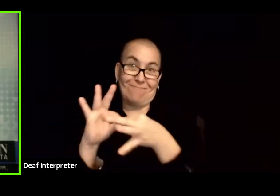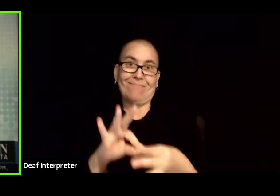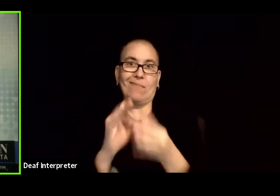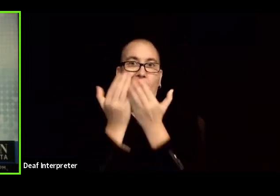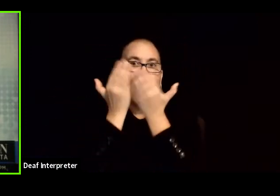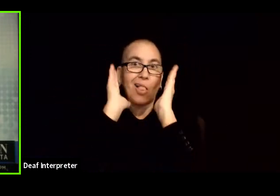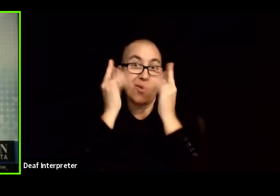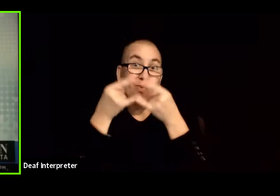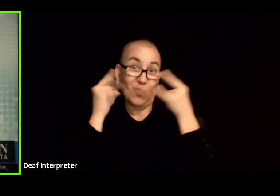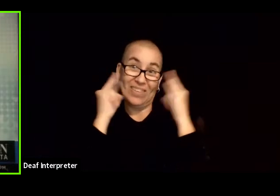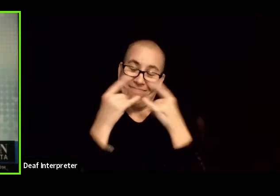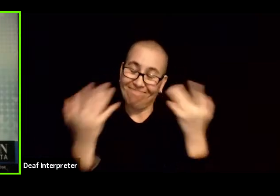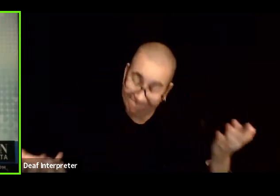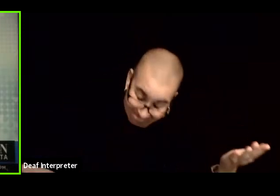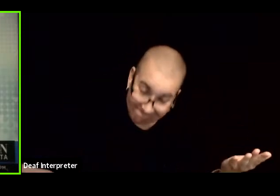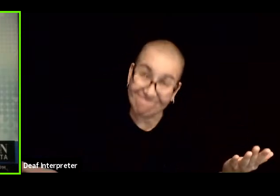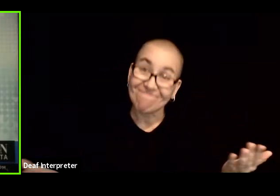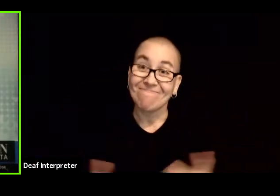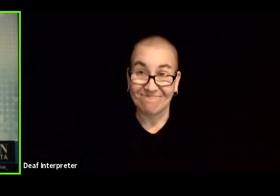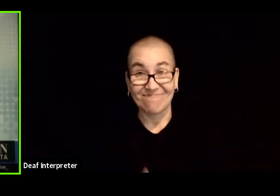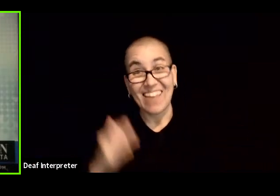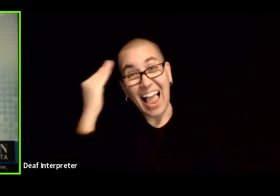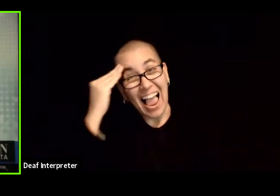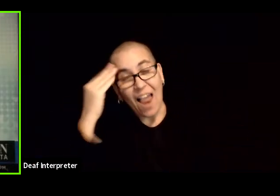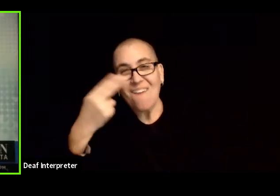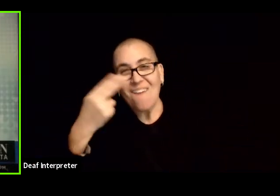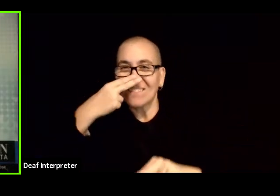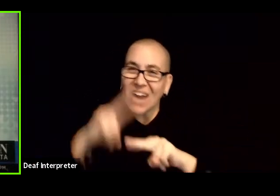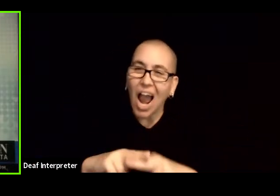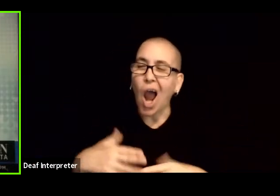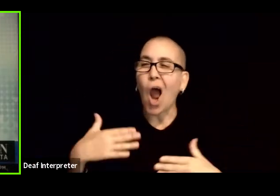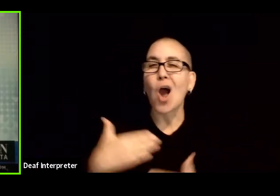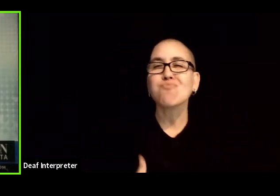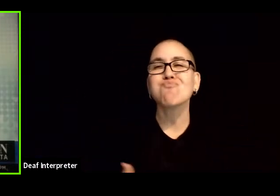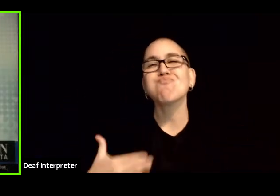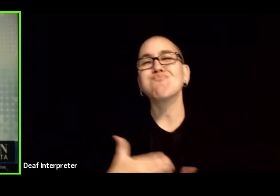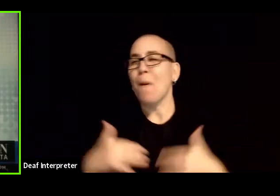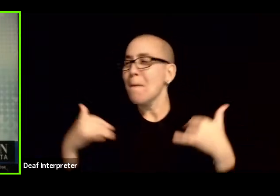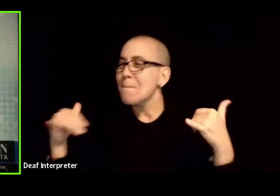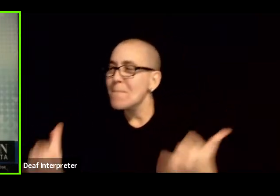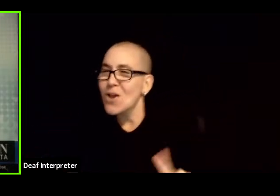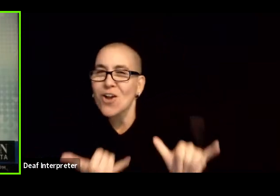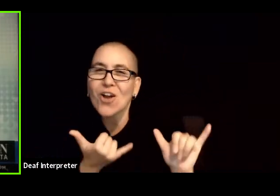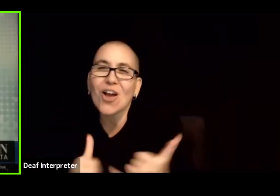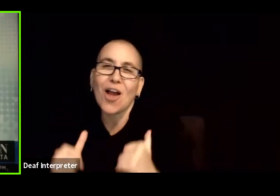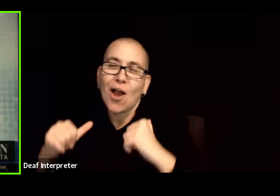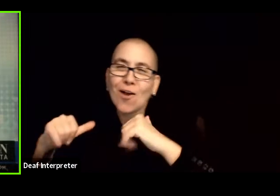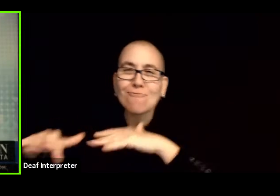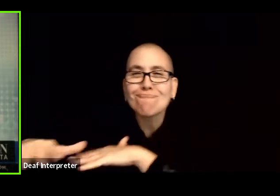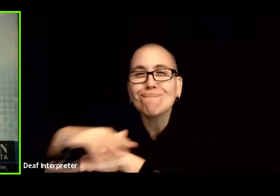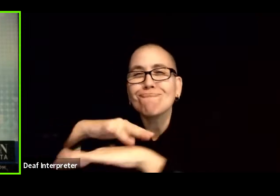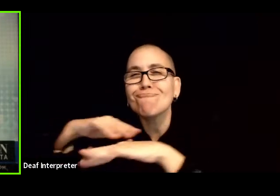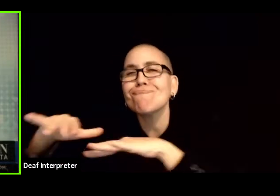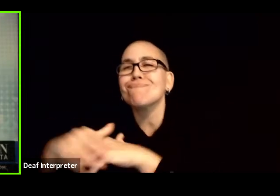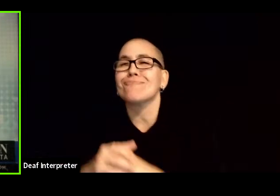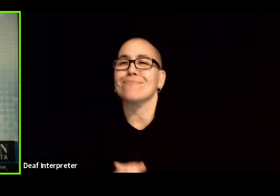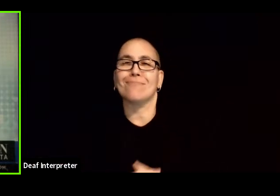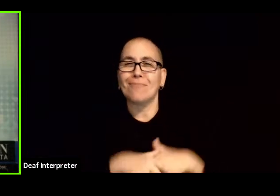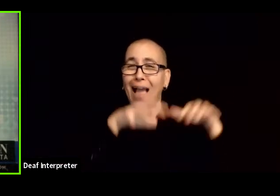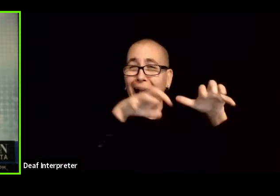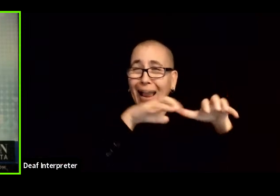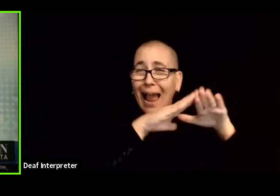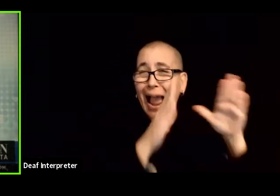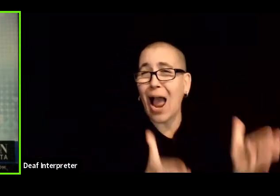a time when people enjoy going to parties and hanging out with each other, and that falls squarely